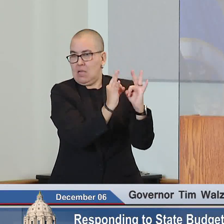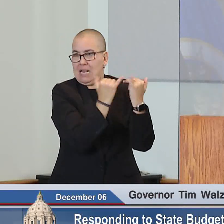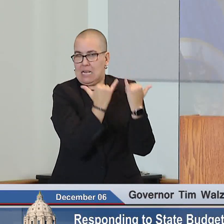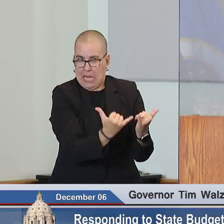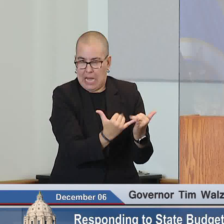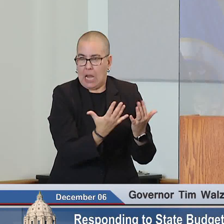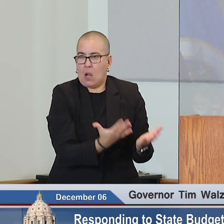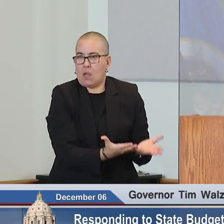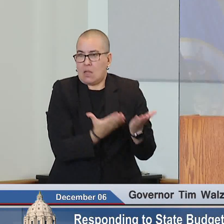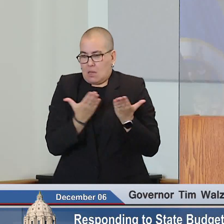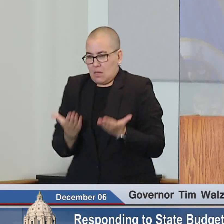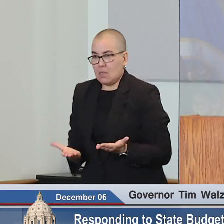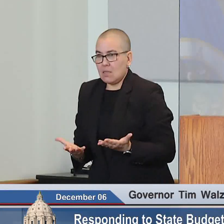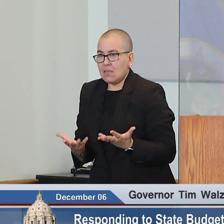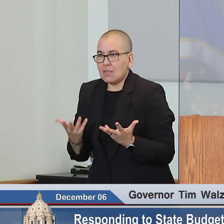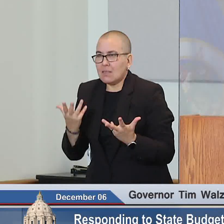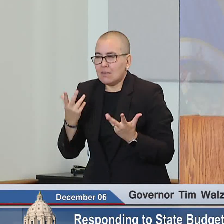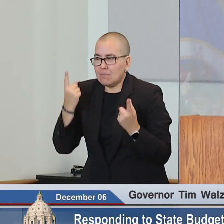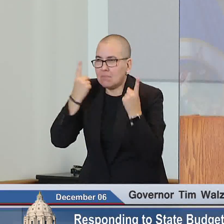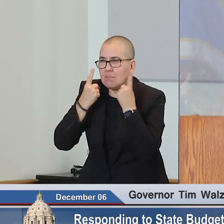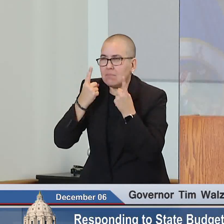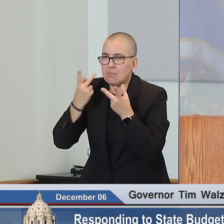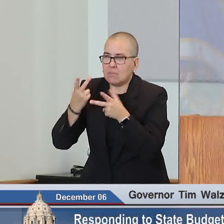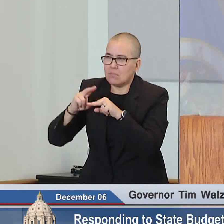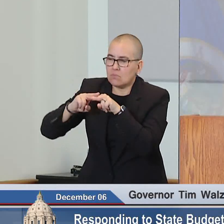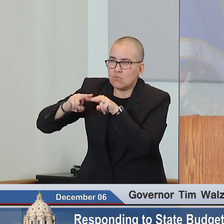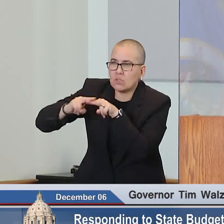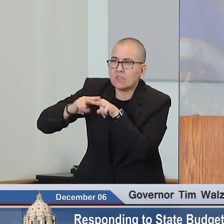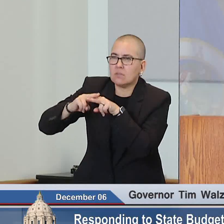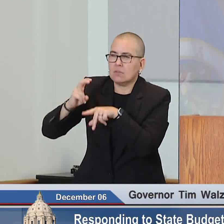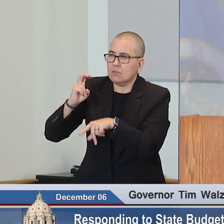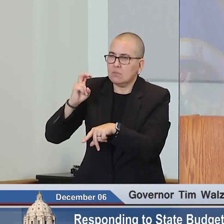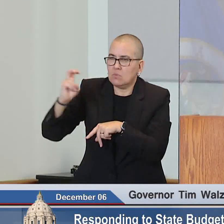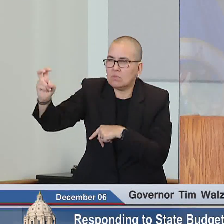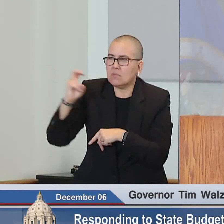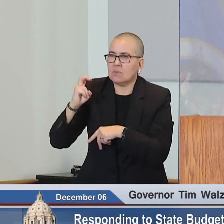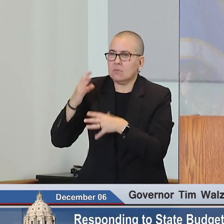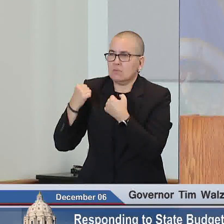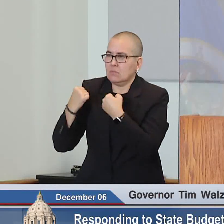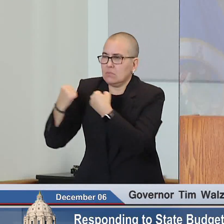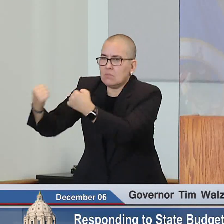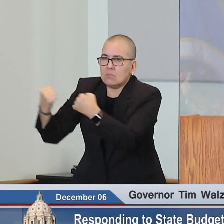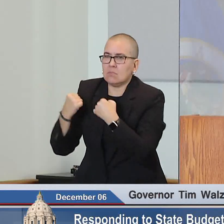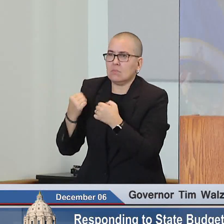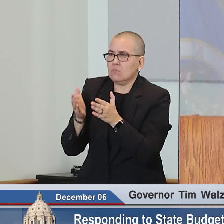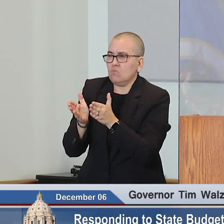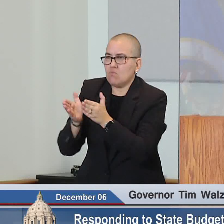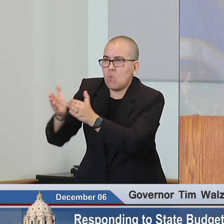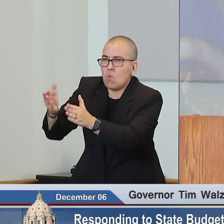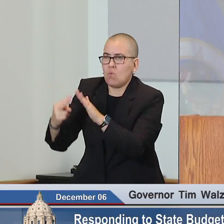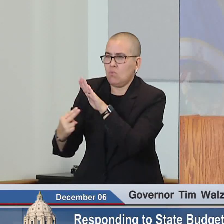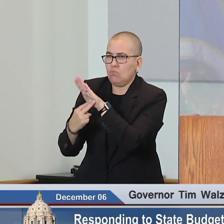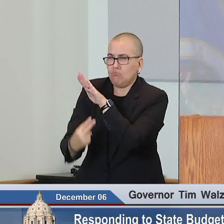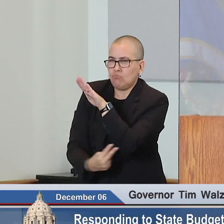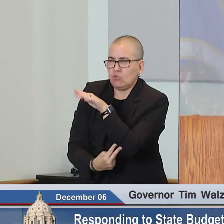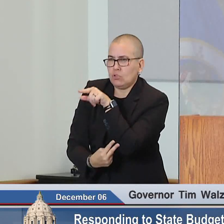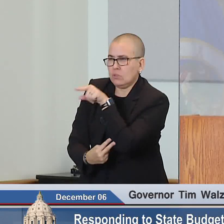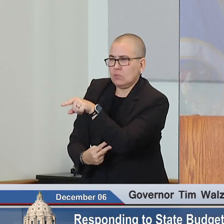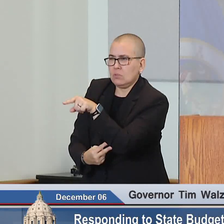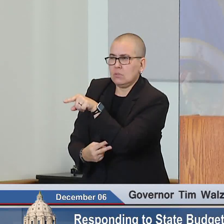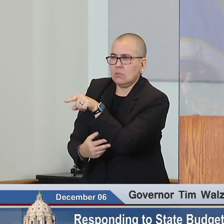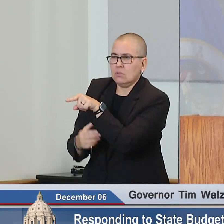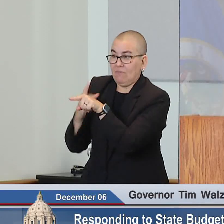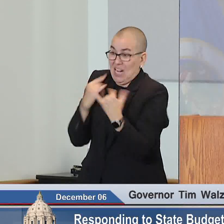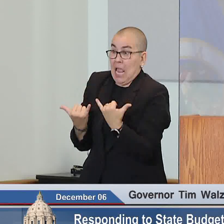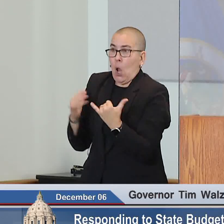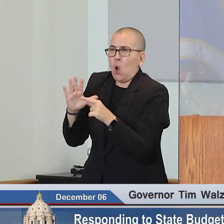it's transit or roads and bridges, to understand long-term what that looks like. So we're not proposing that at this time,